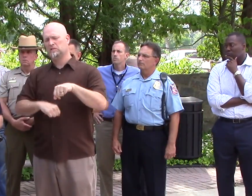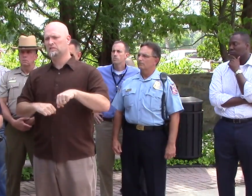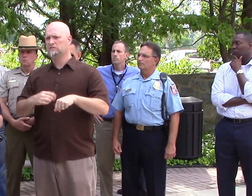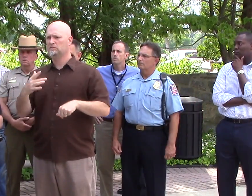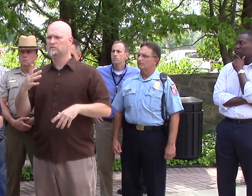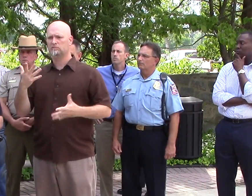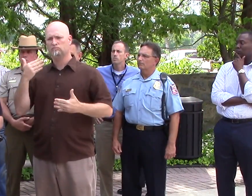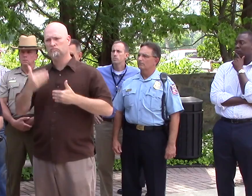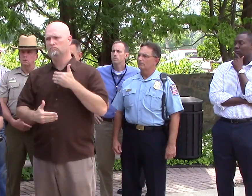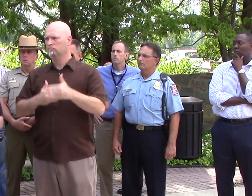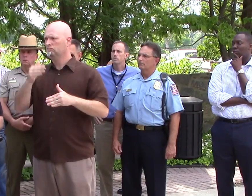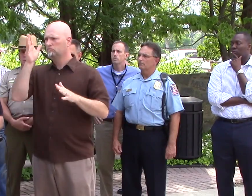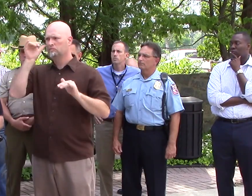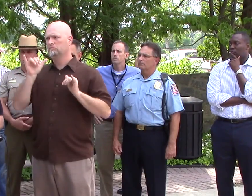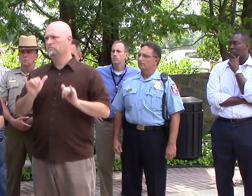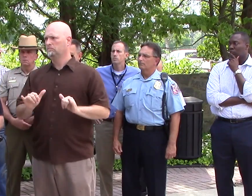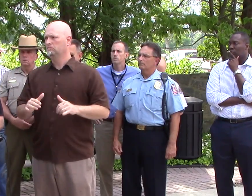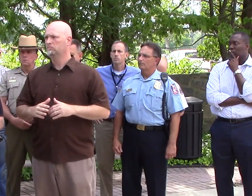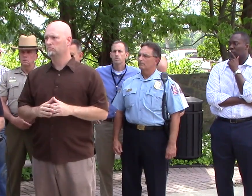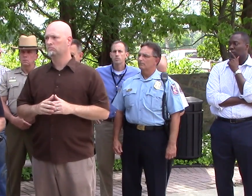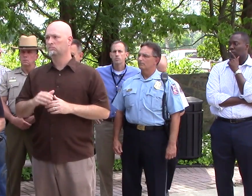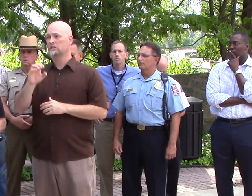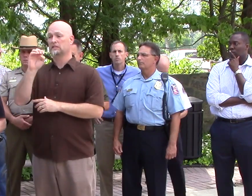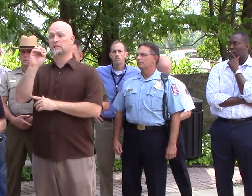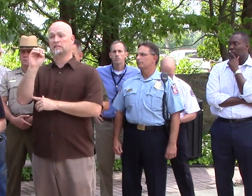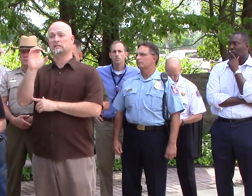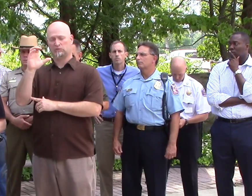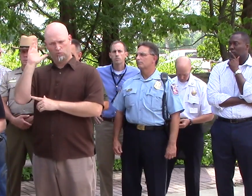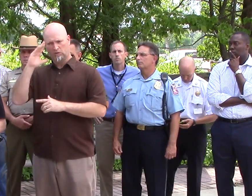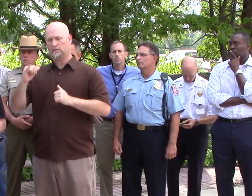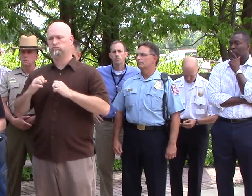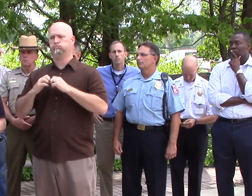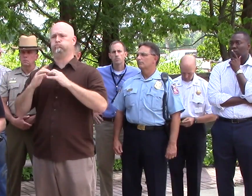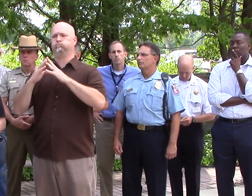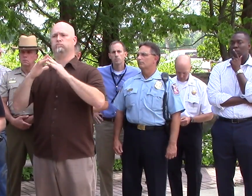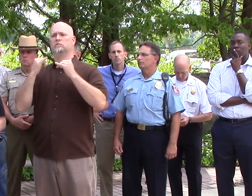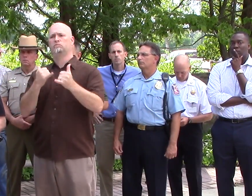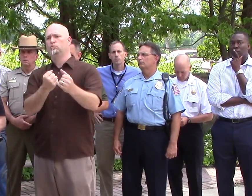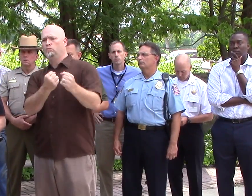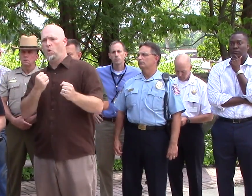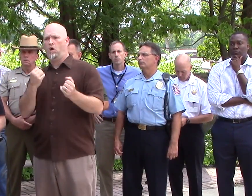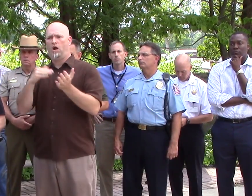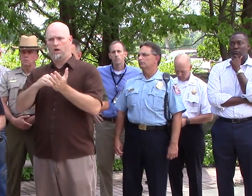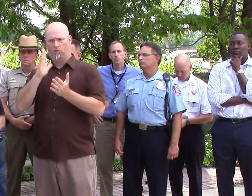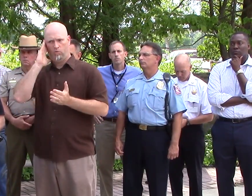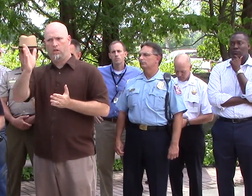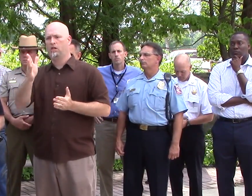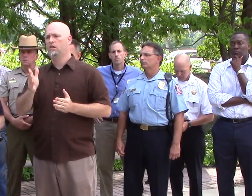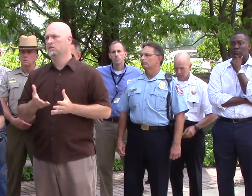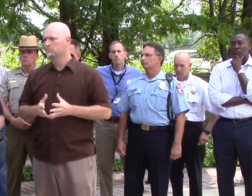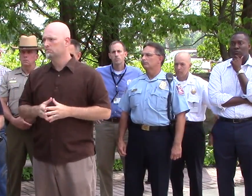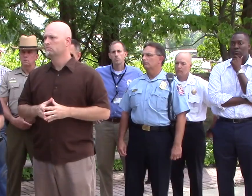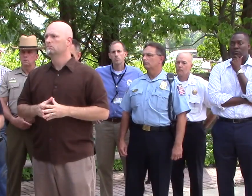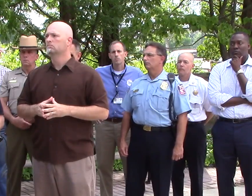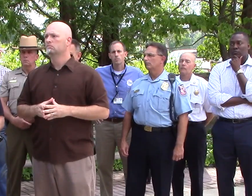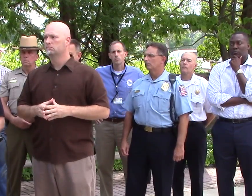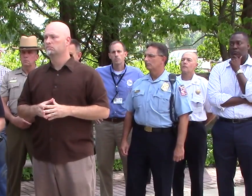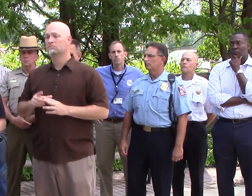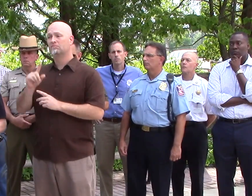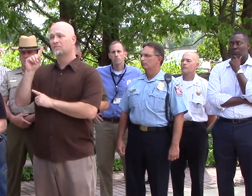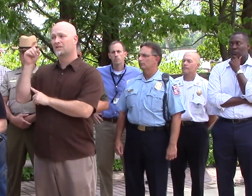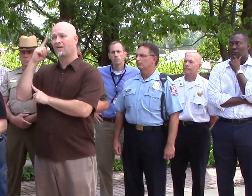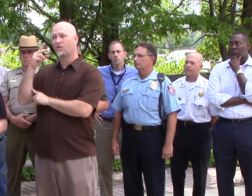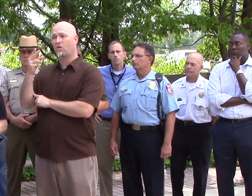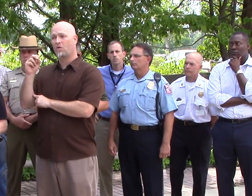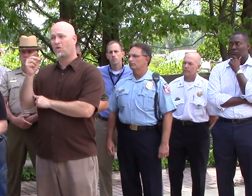and wonderful community again. I also want to thank Governor Hogan, Lieutenant Governor Rutherford for both coming here, as well as